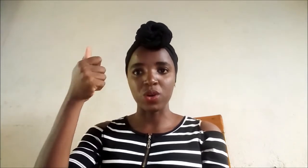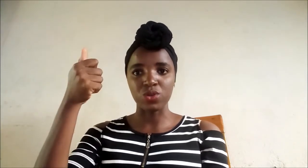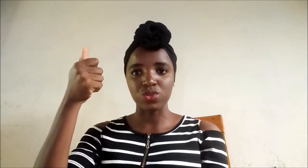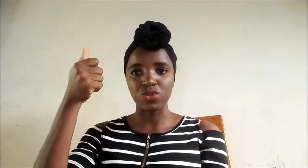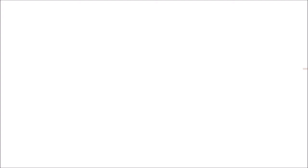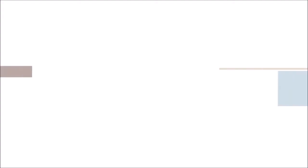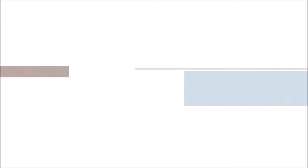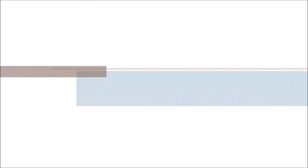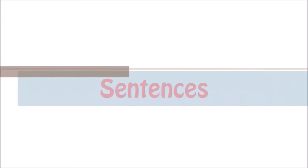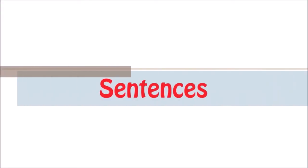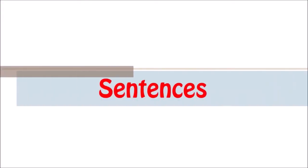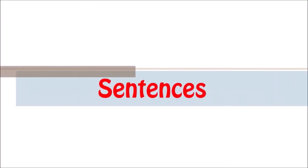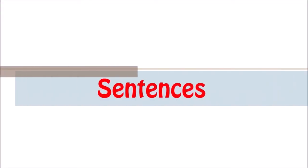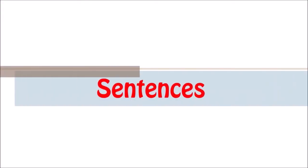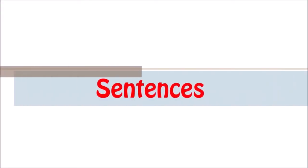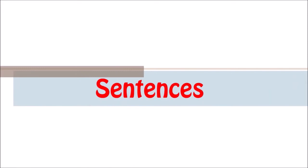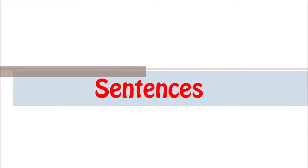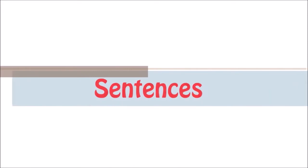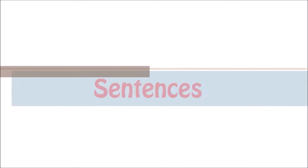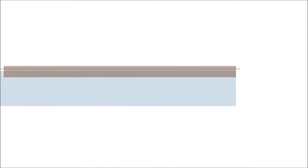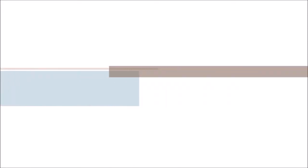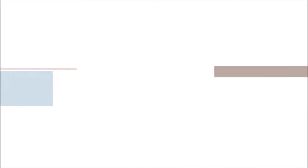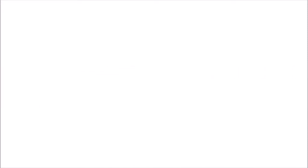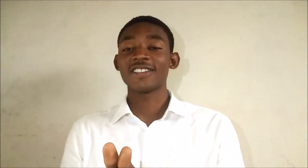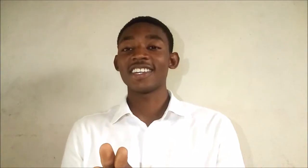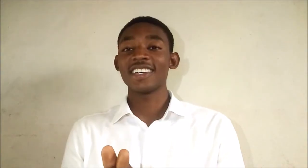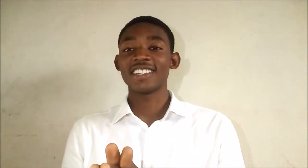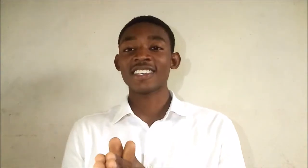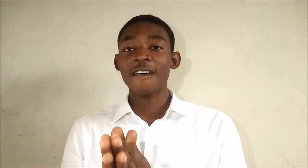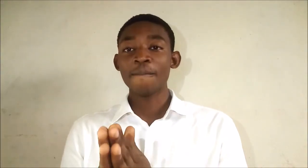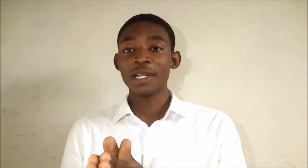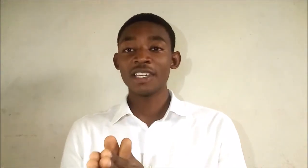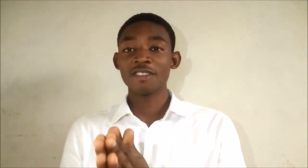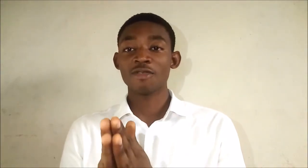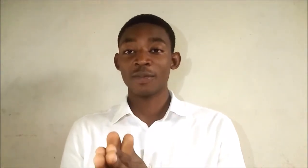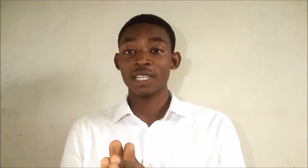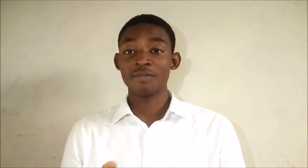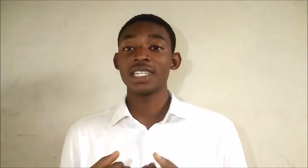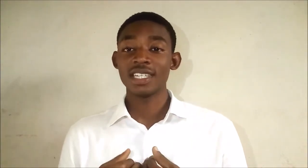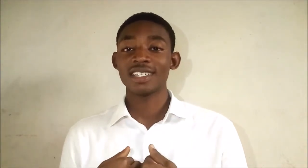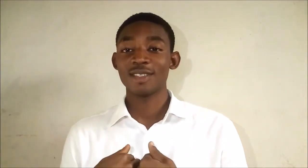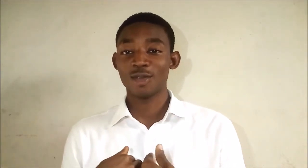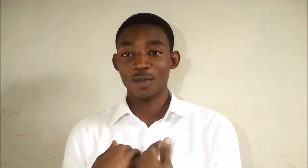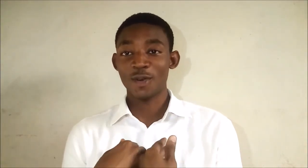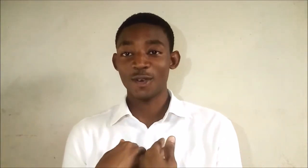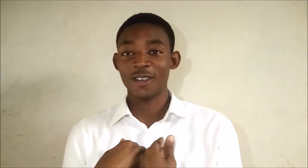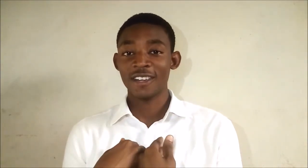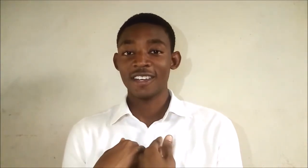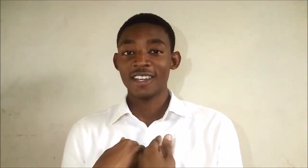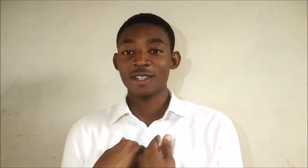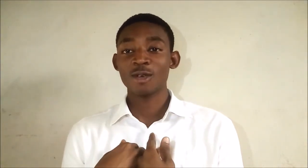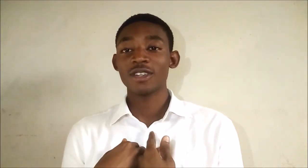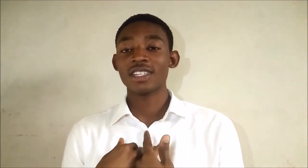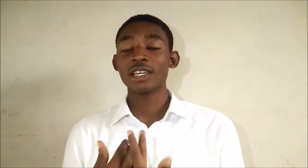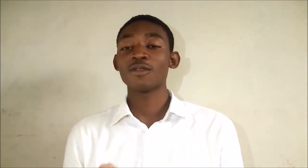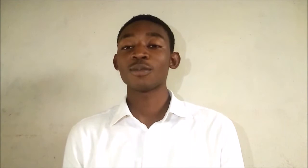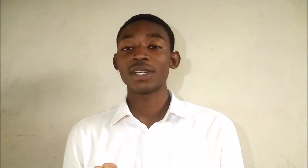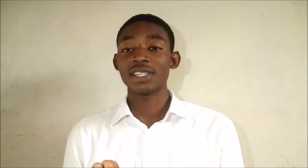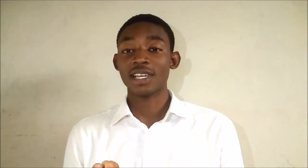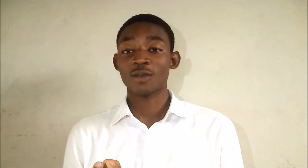because. All right, so the first sentence we're going to learn today is please remind me tomorrow. So the sign for please, as we've